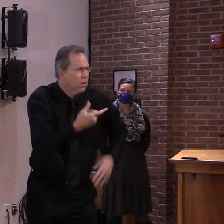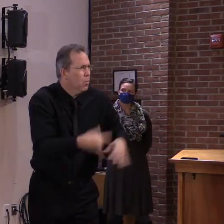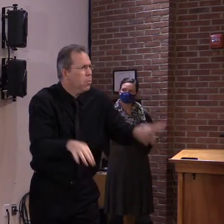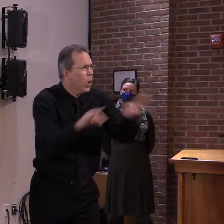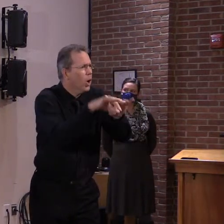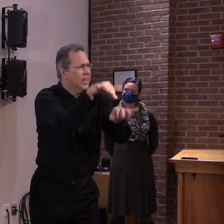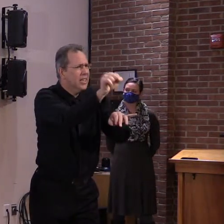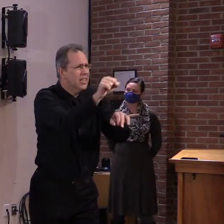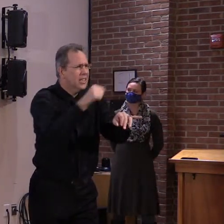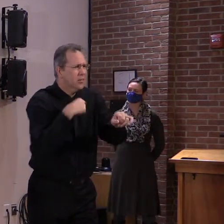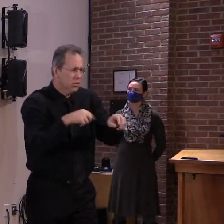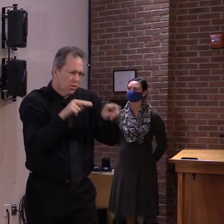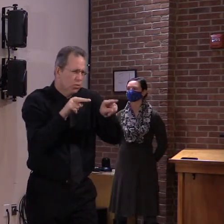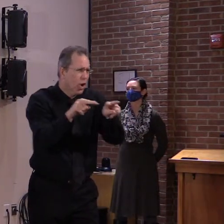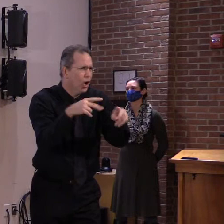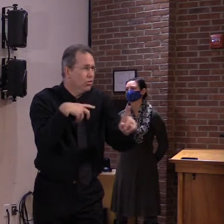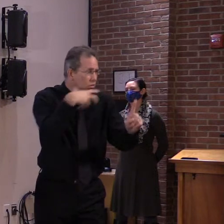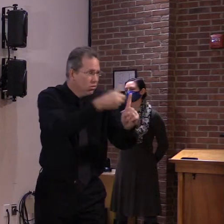data.